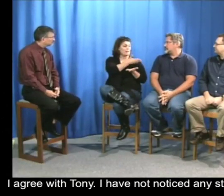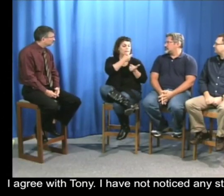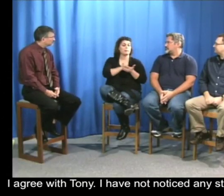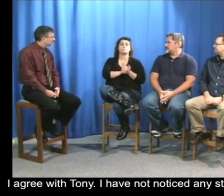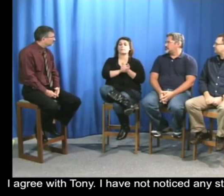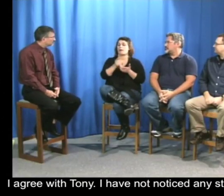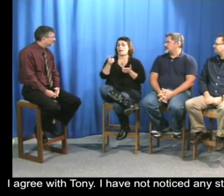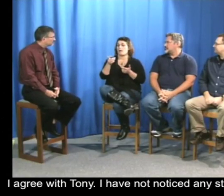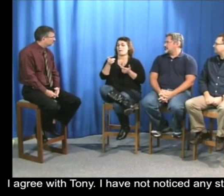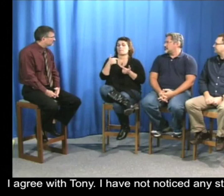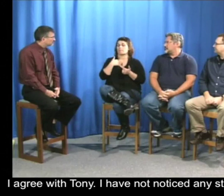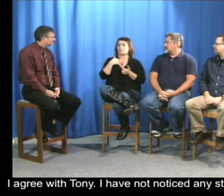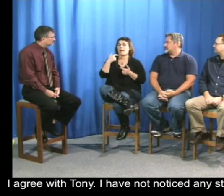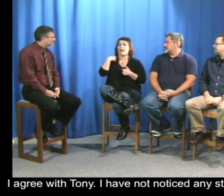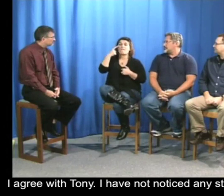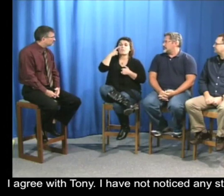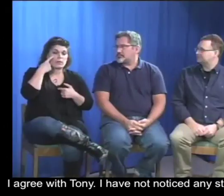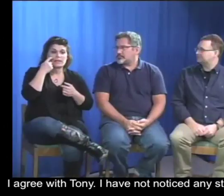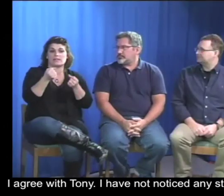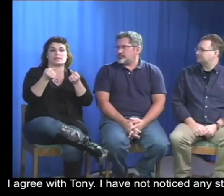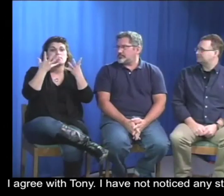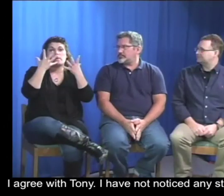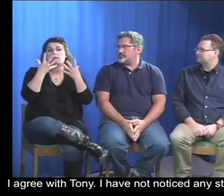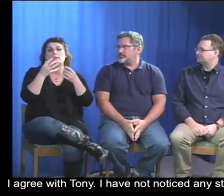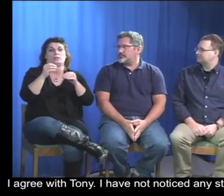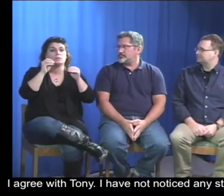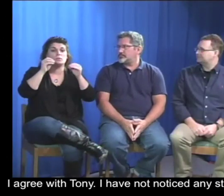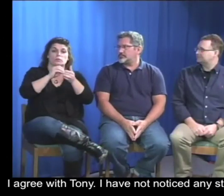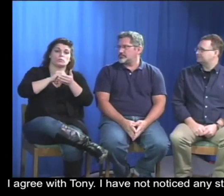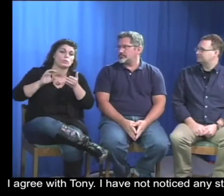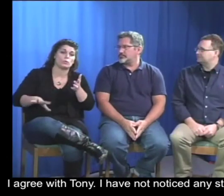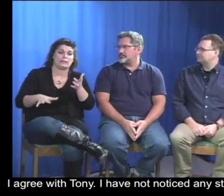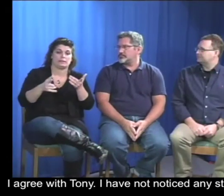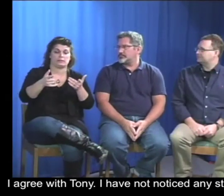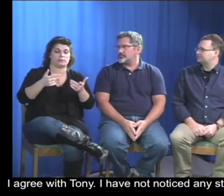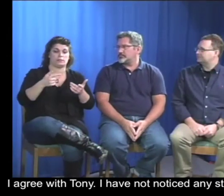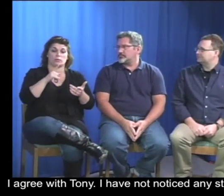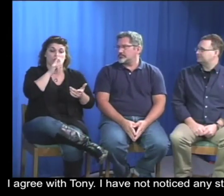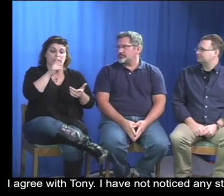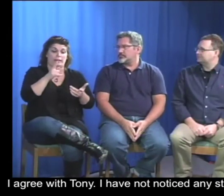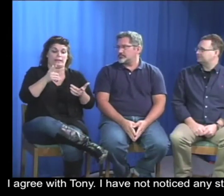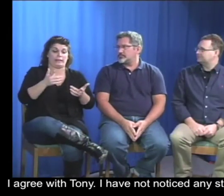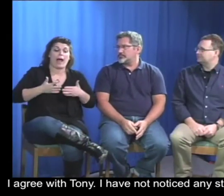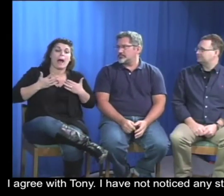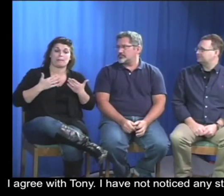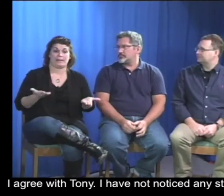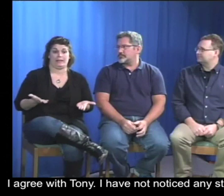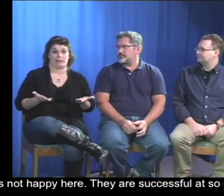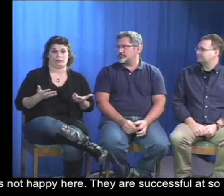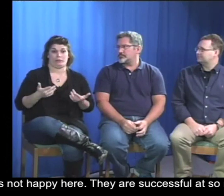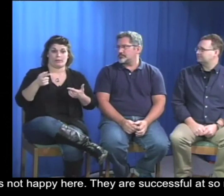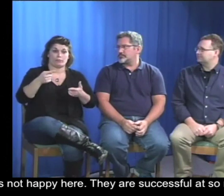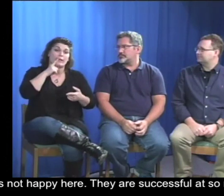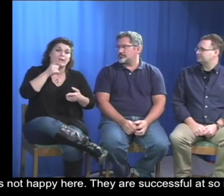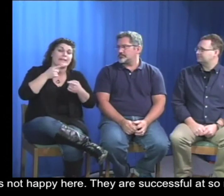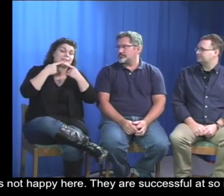agree with Tony. I have not noticed any student who is not happy